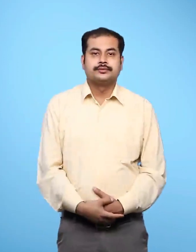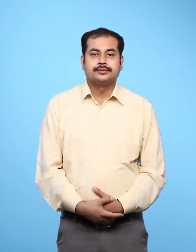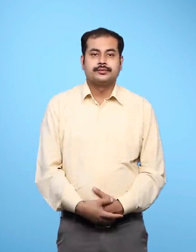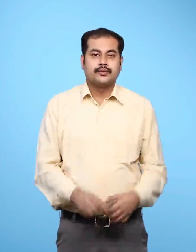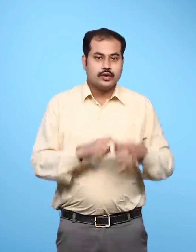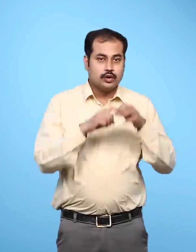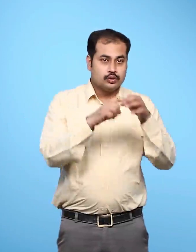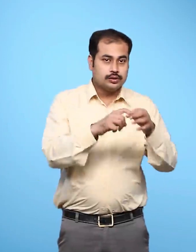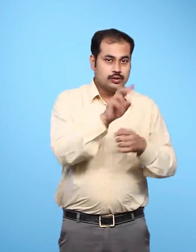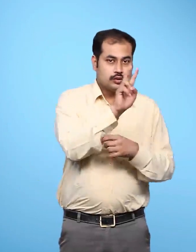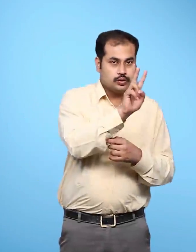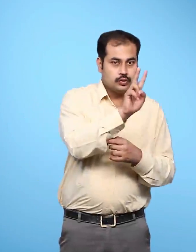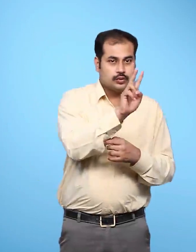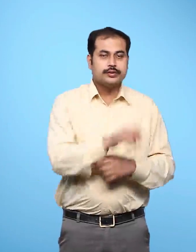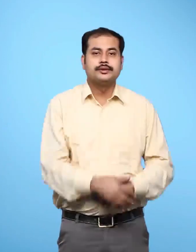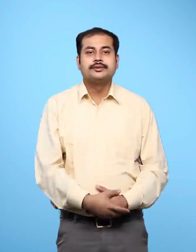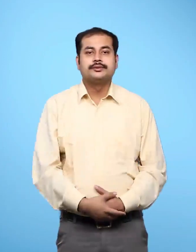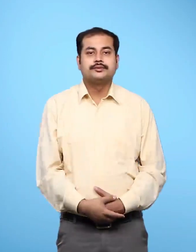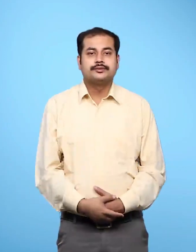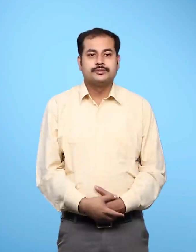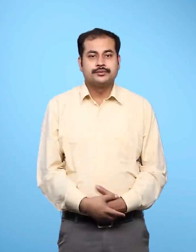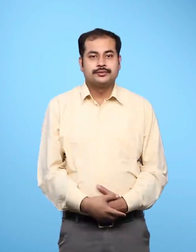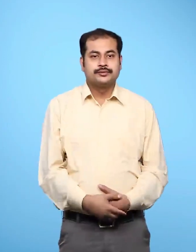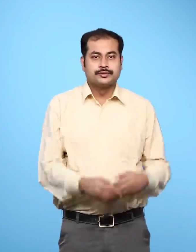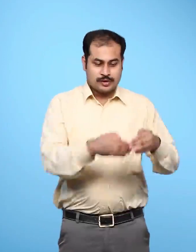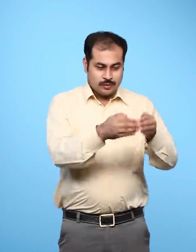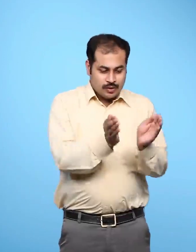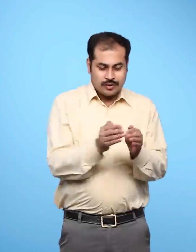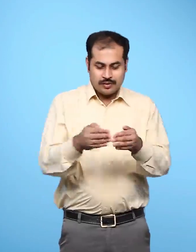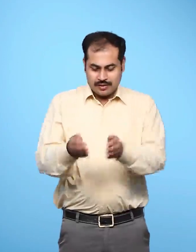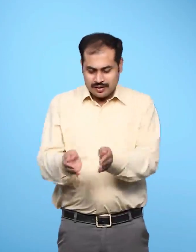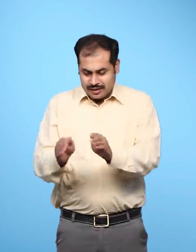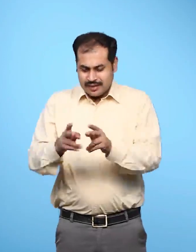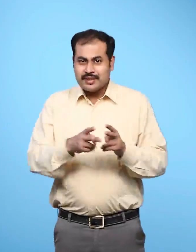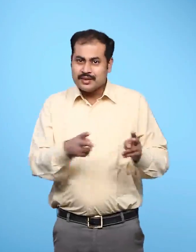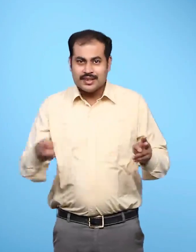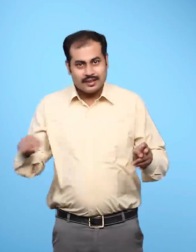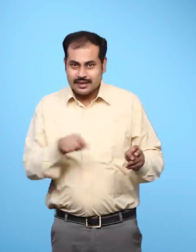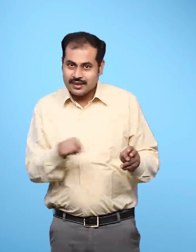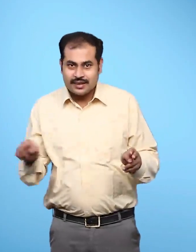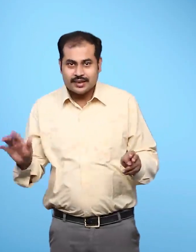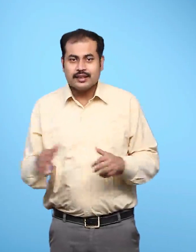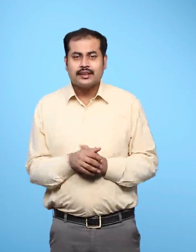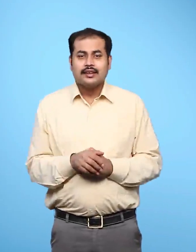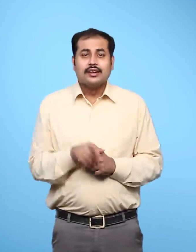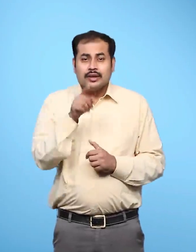Question 2. Which vessel holds the most water? Question